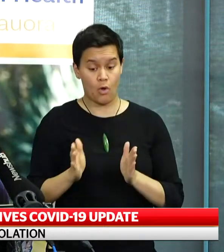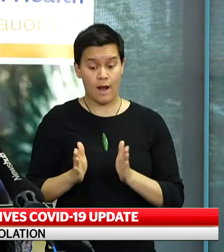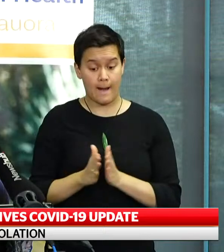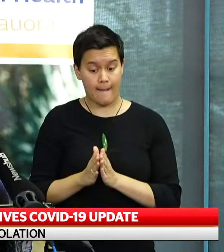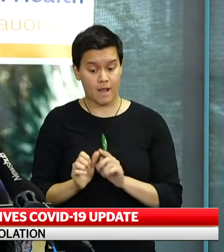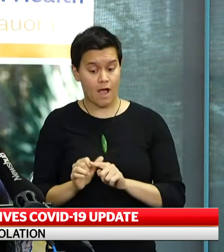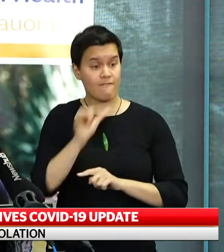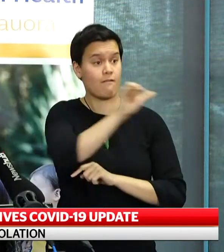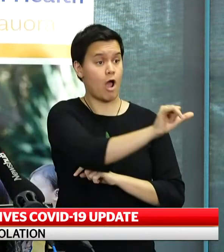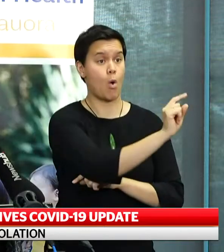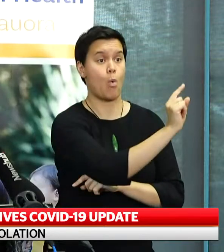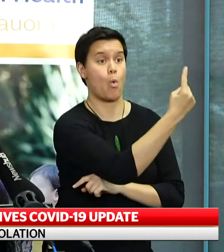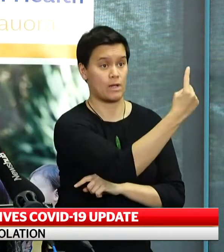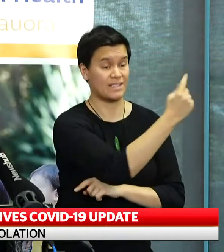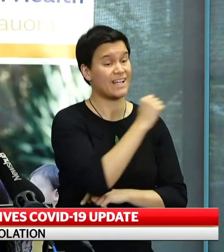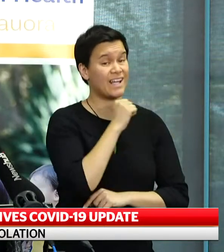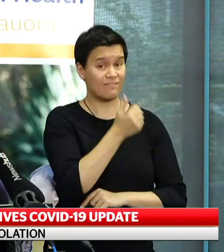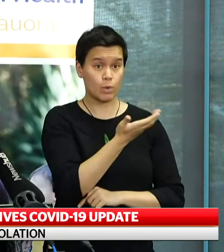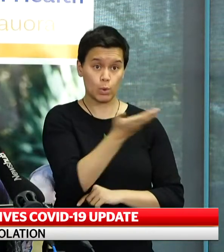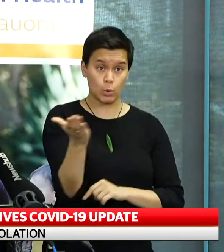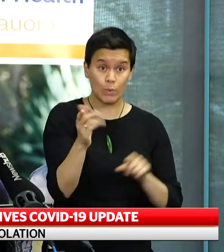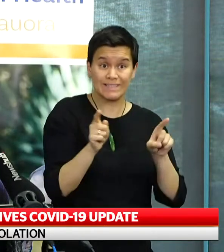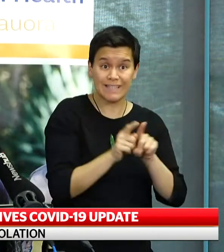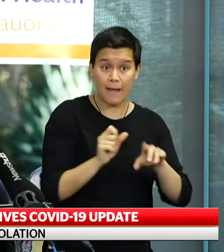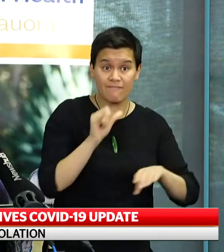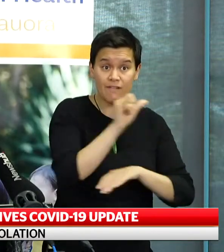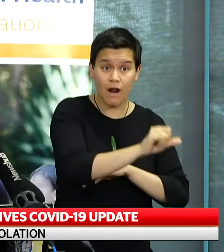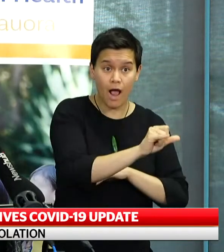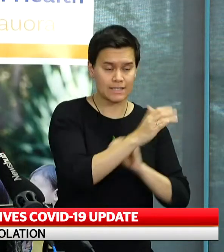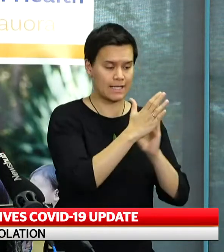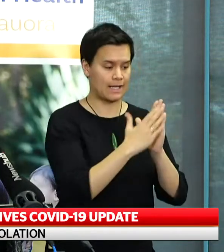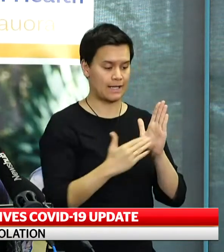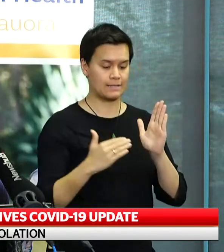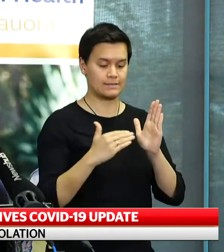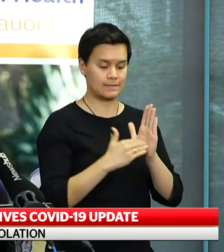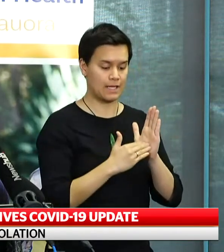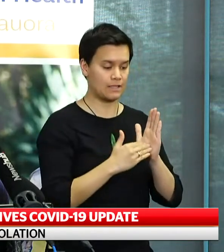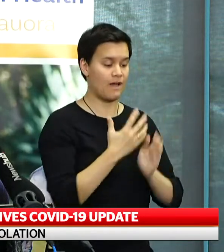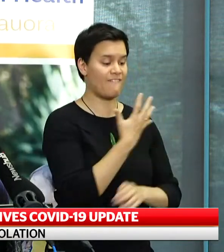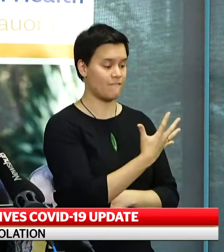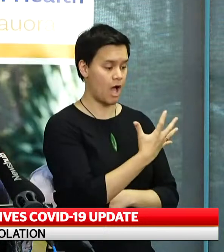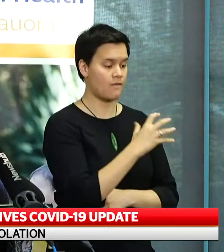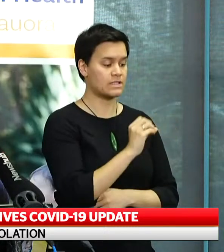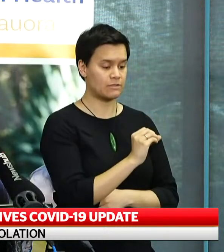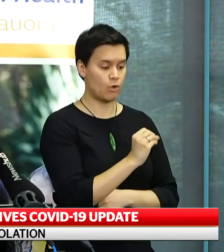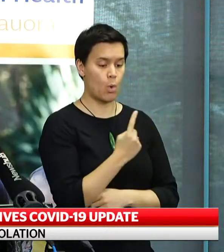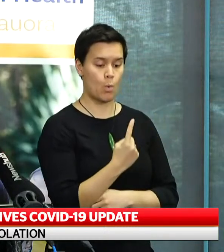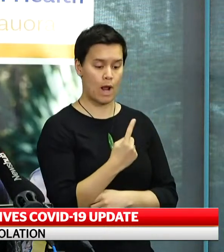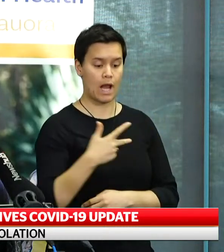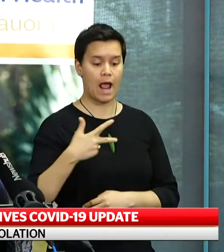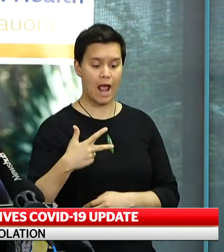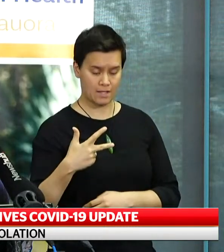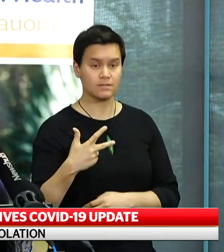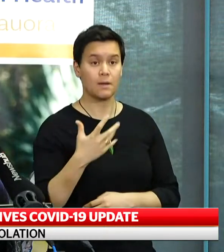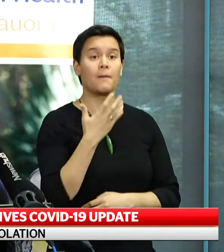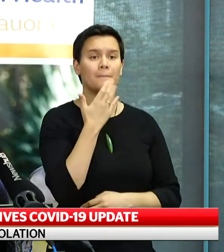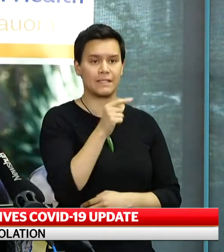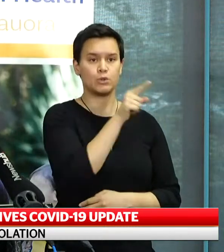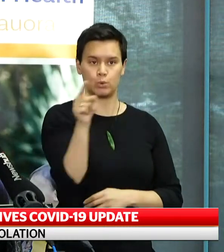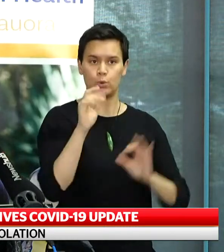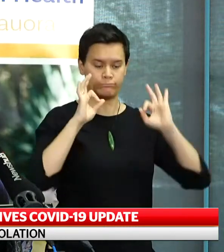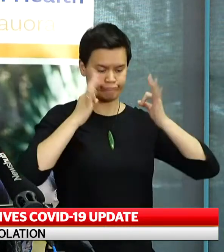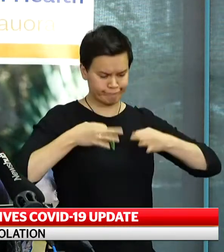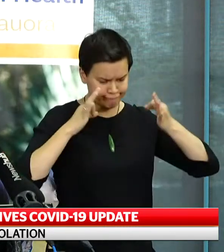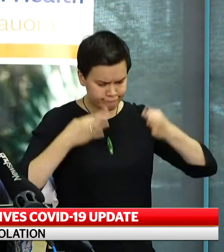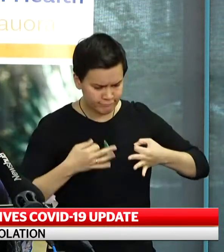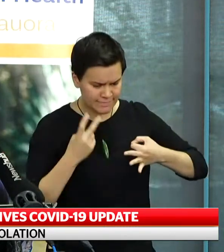flight between Napier and Auckland is just asked, if that was on that flight last Thursday, to just be alert for any symptoms, as we all